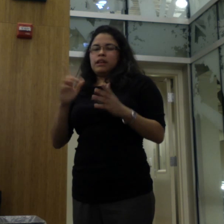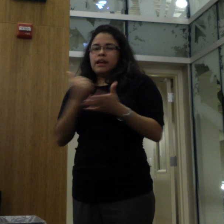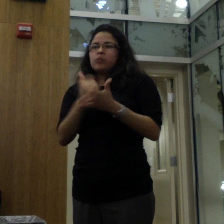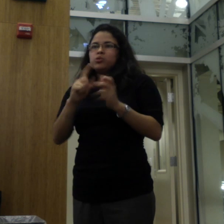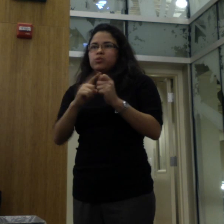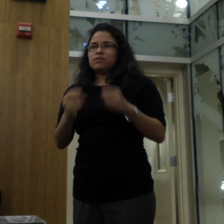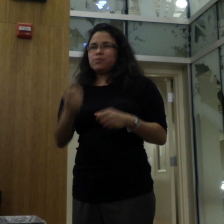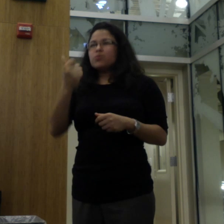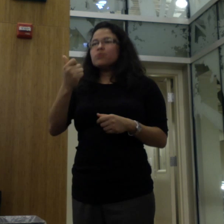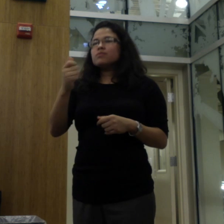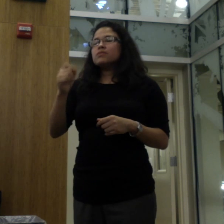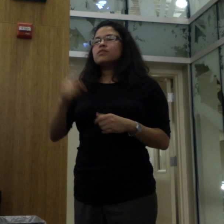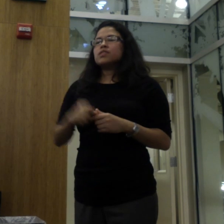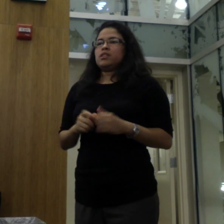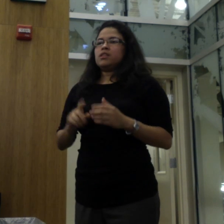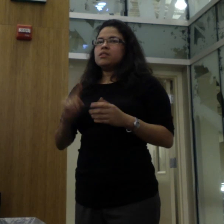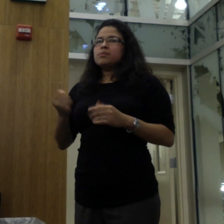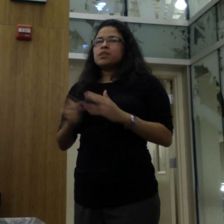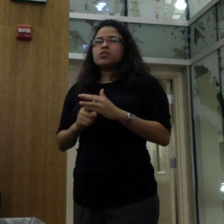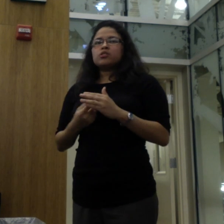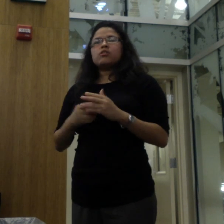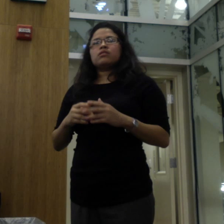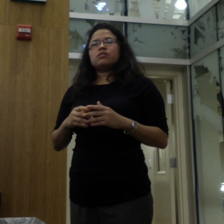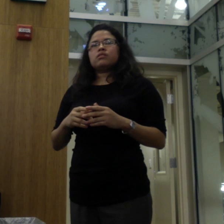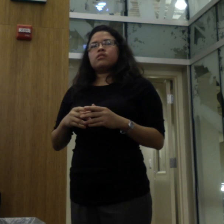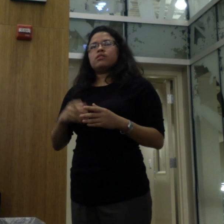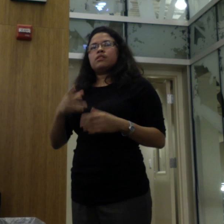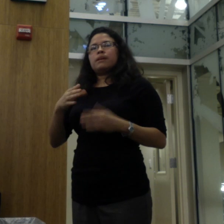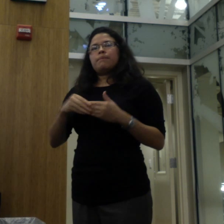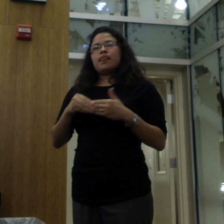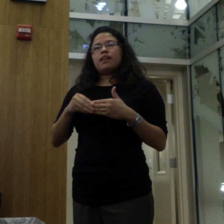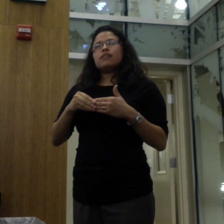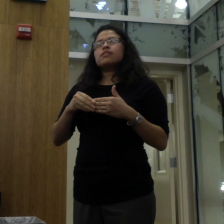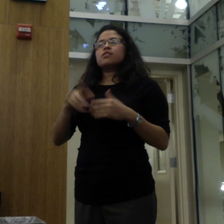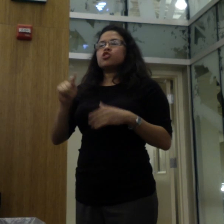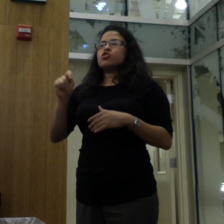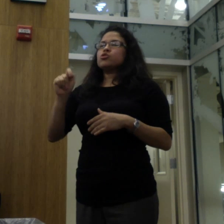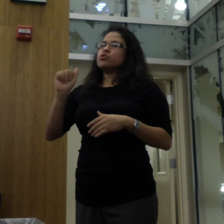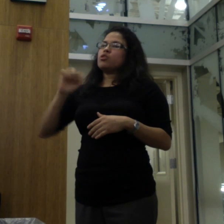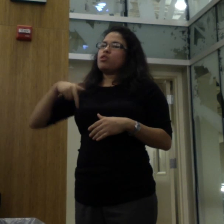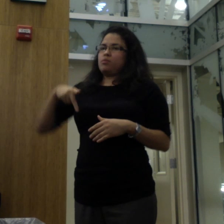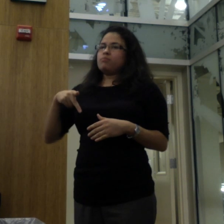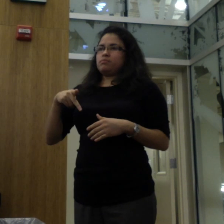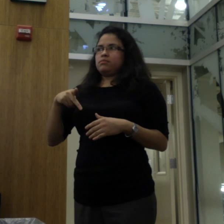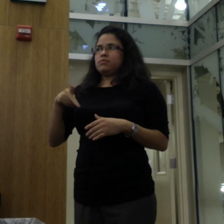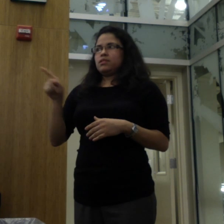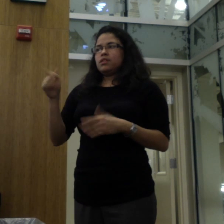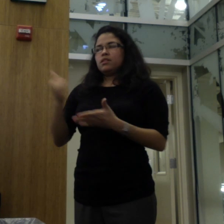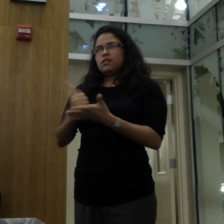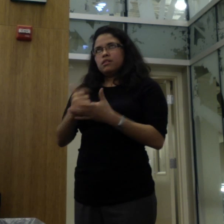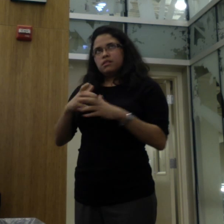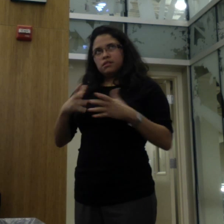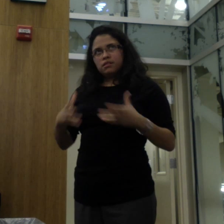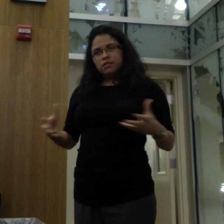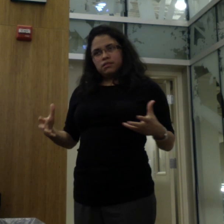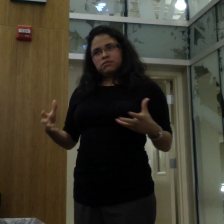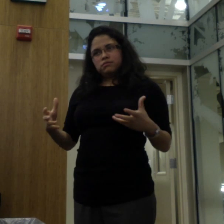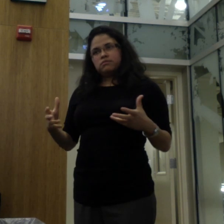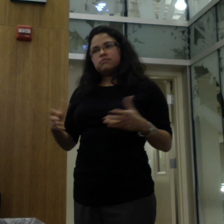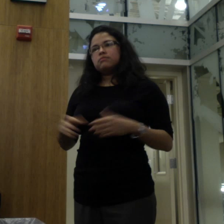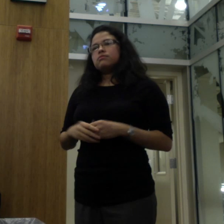starter. Yeah. Plastic tarp. A plastic tarp goes a long way. Yep.